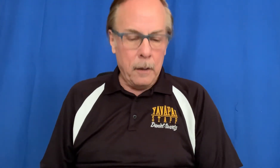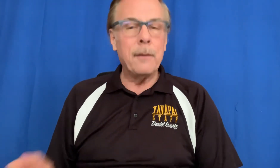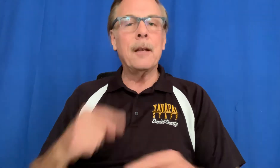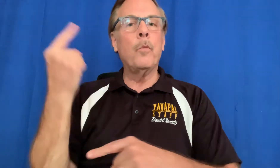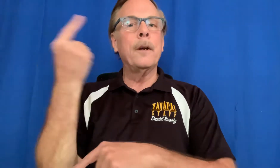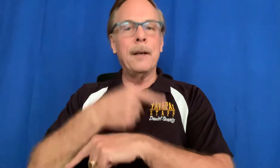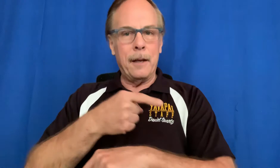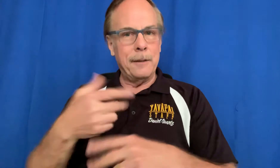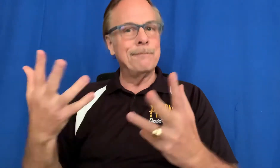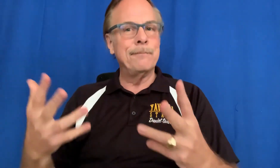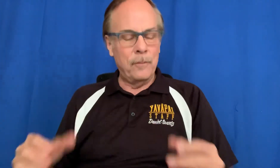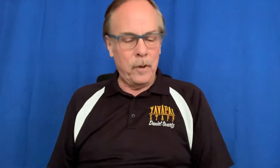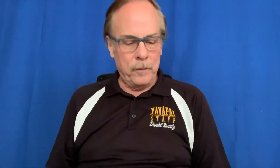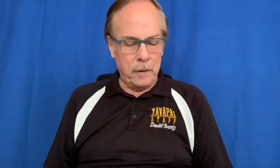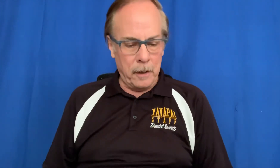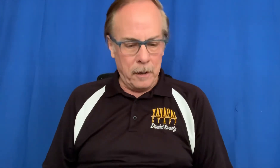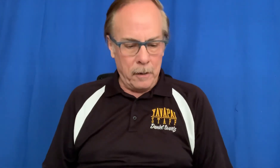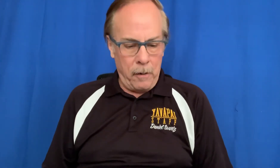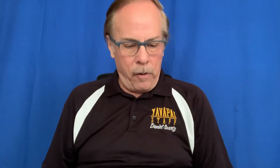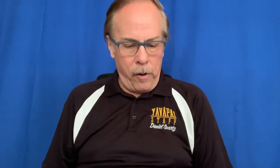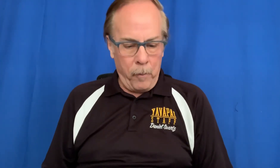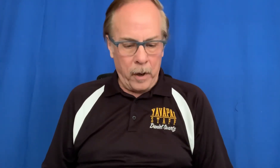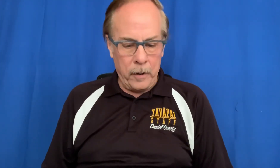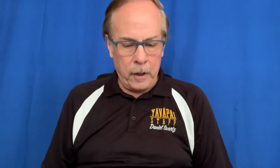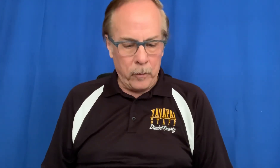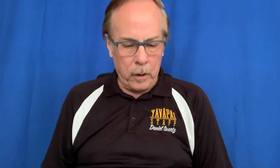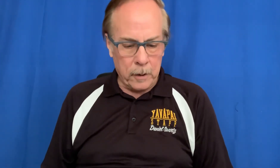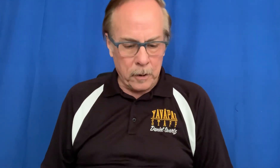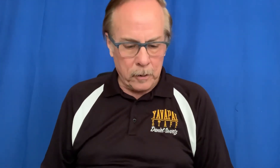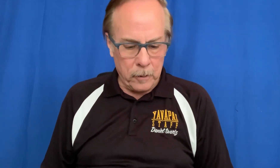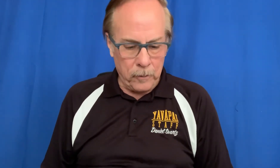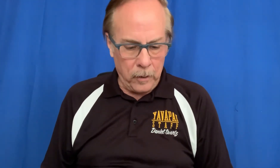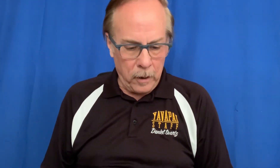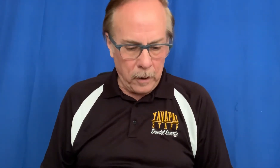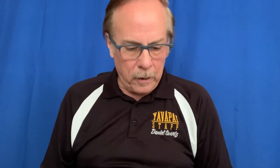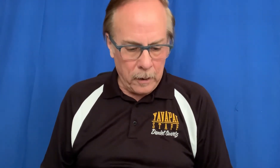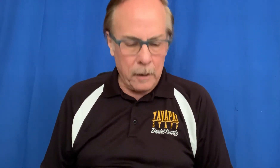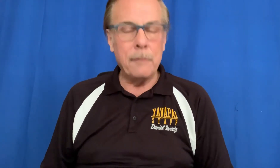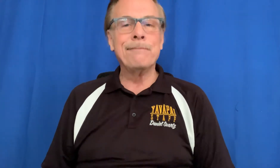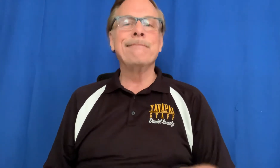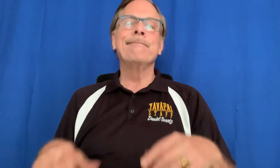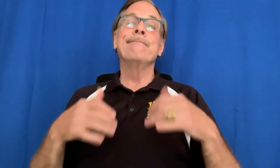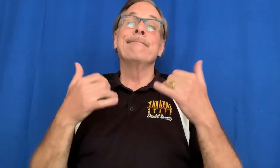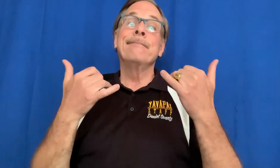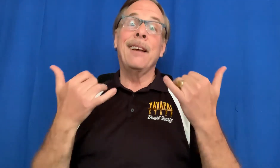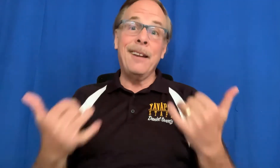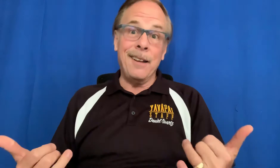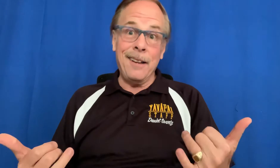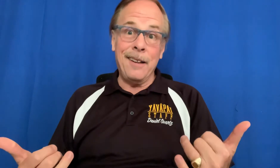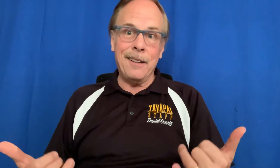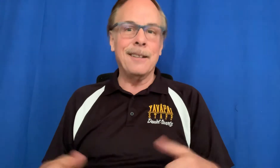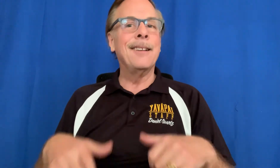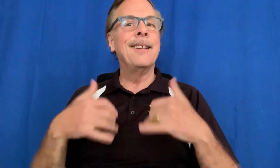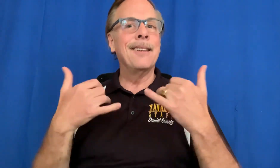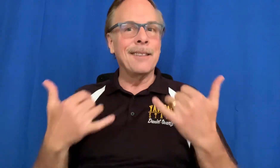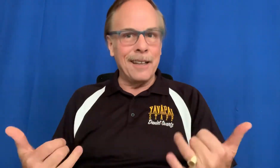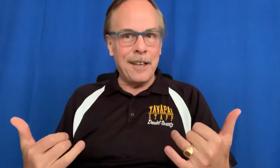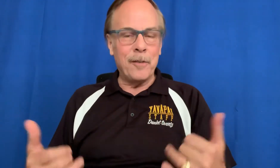Then one day, we've done that. By then I realized I couldn't fly. Then I